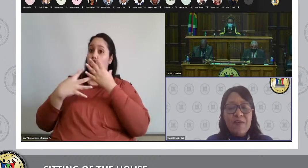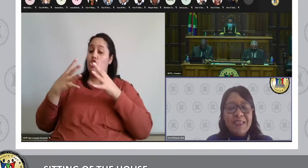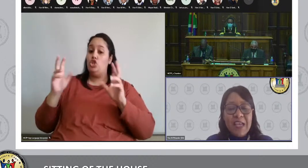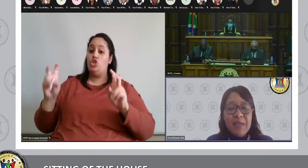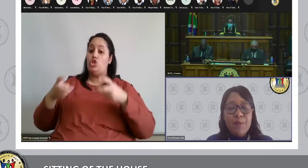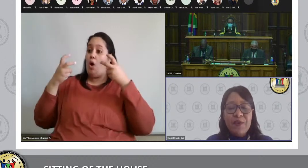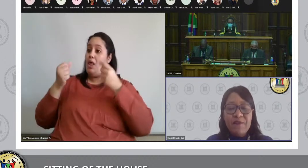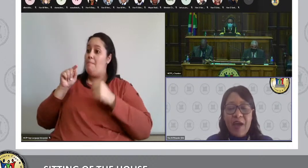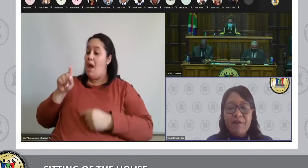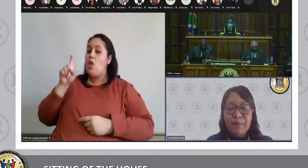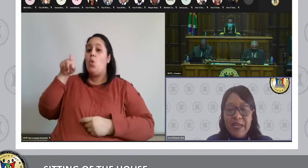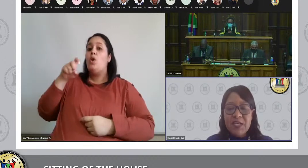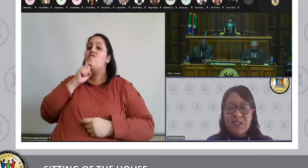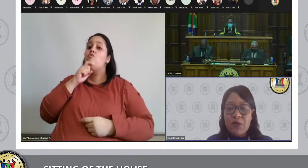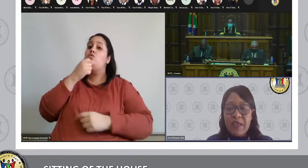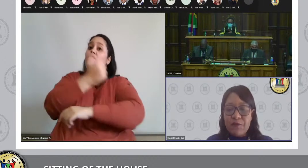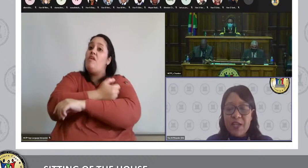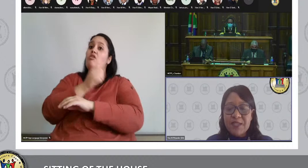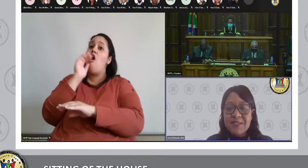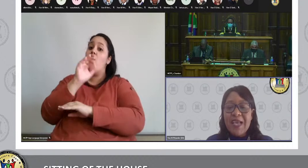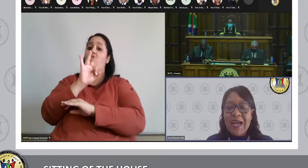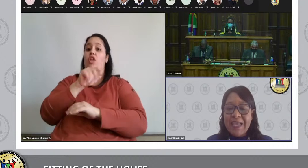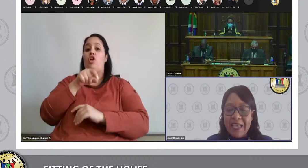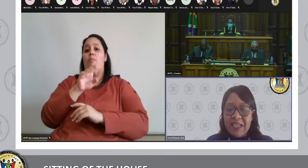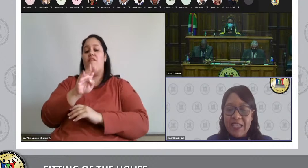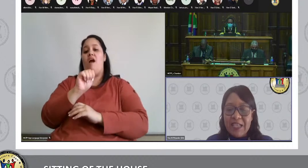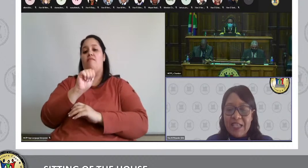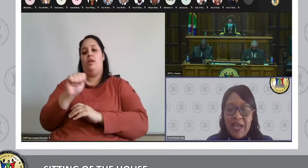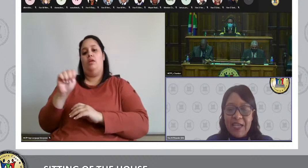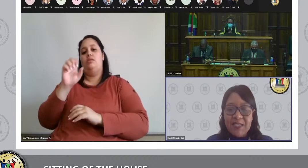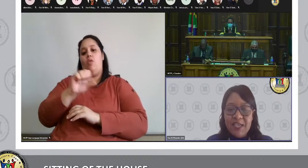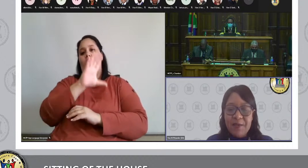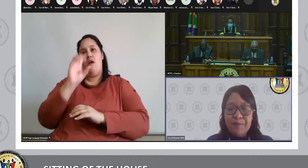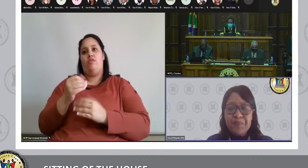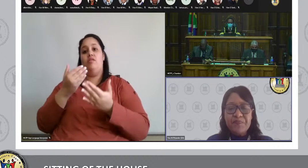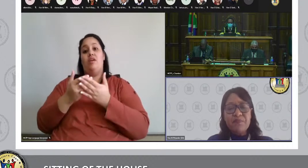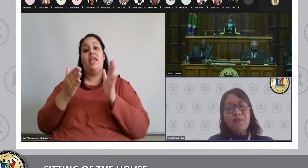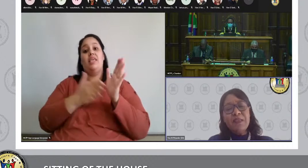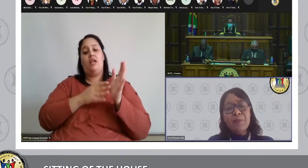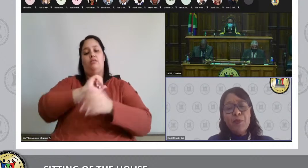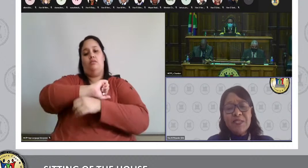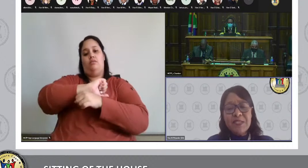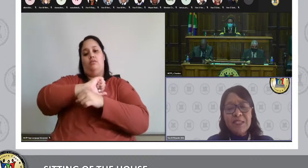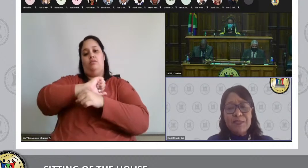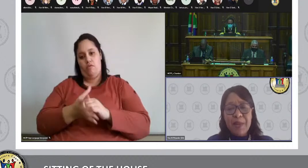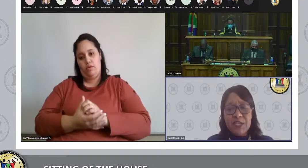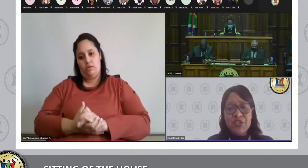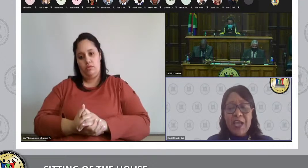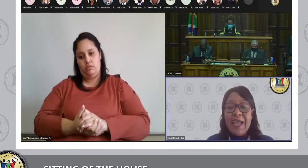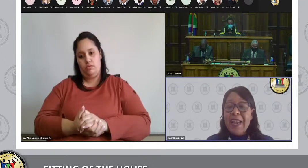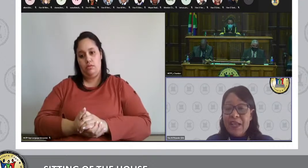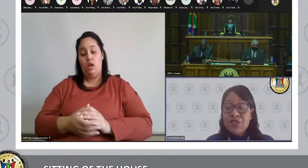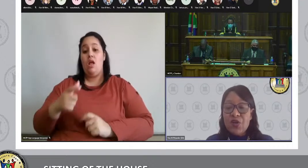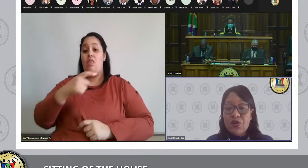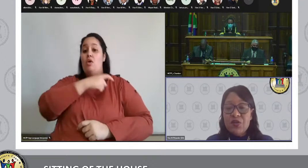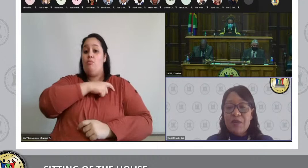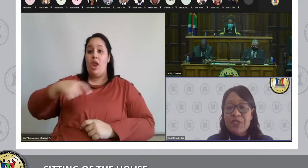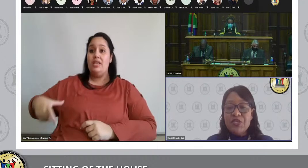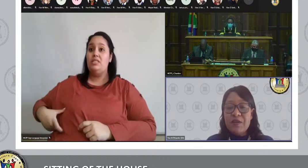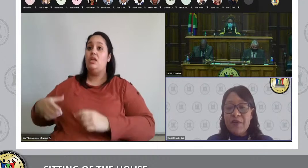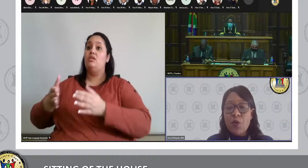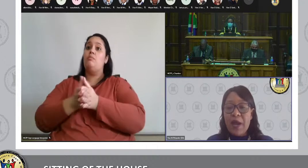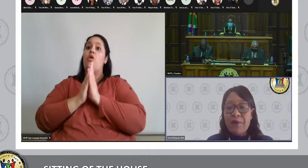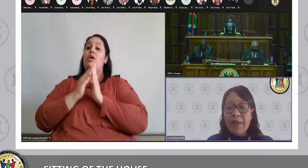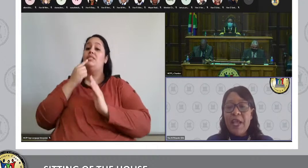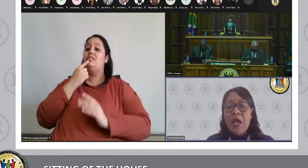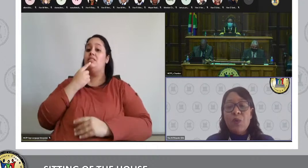vaccinated over 3.5 million South Africans against COVID-19. The president's pledge, like the Zondo